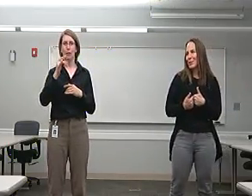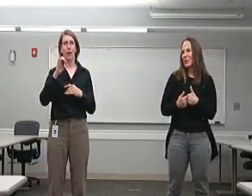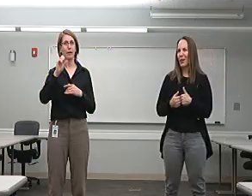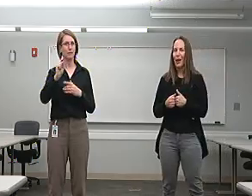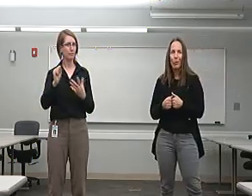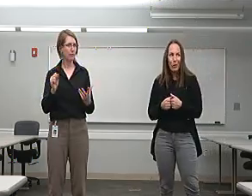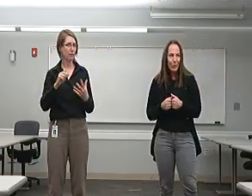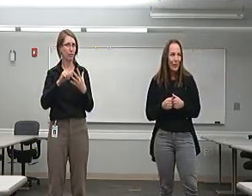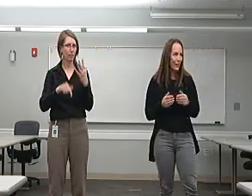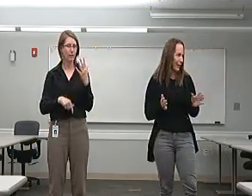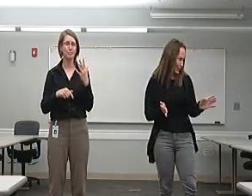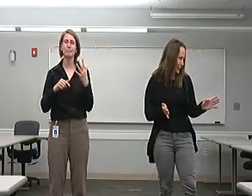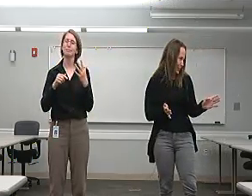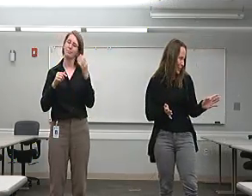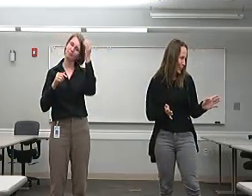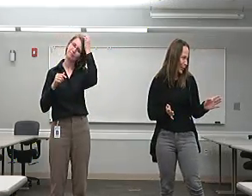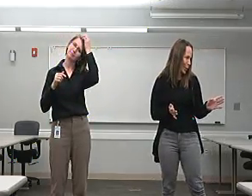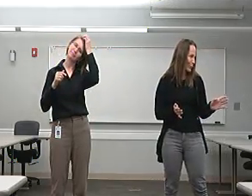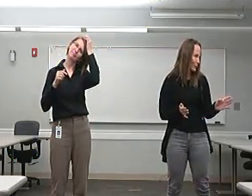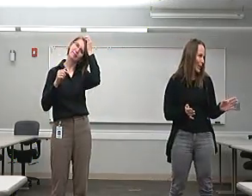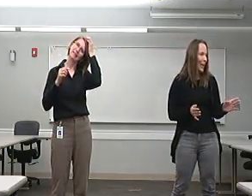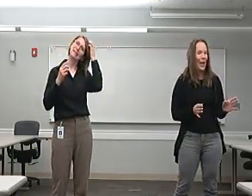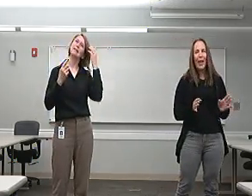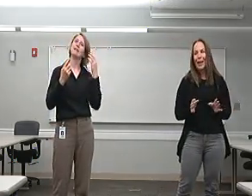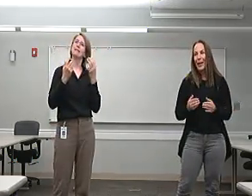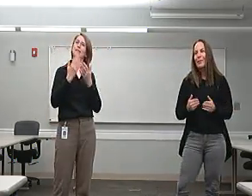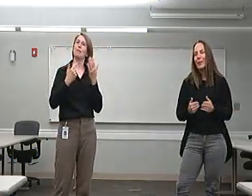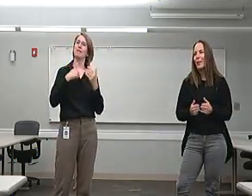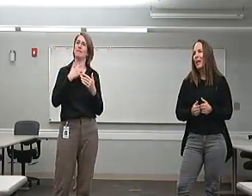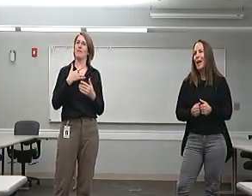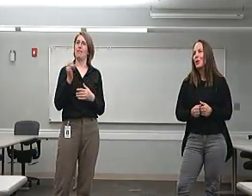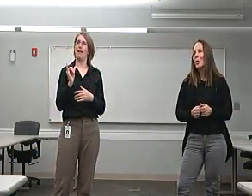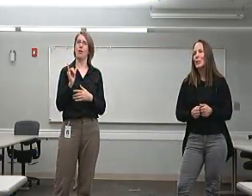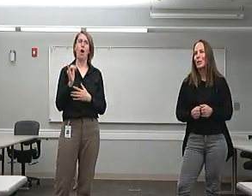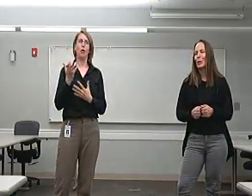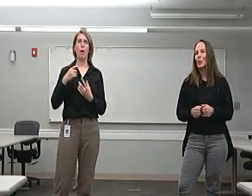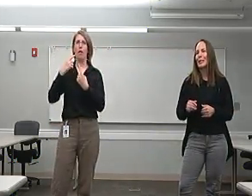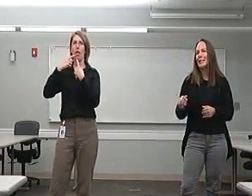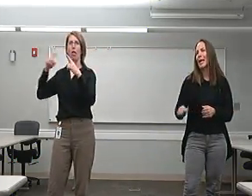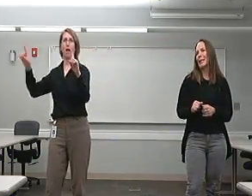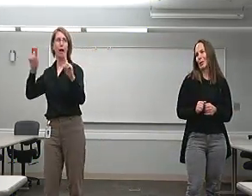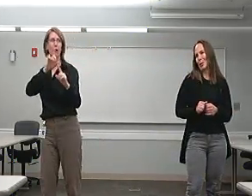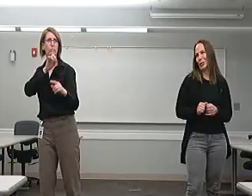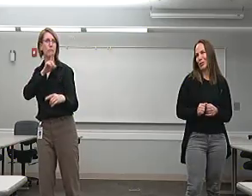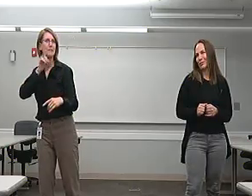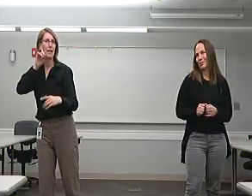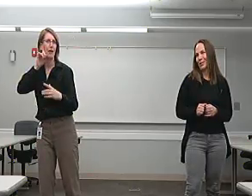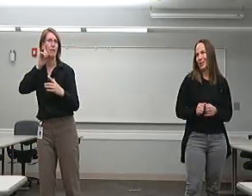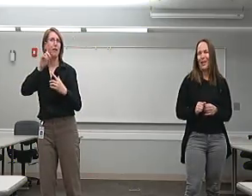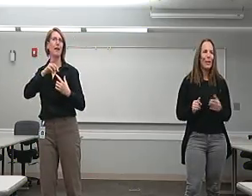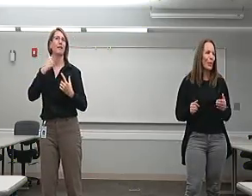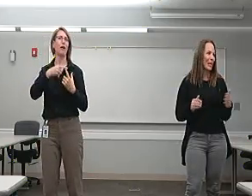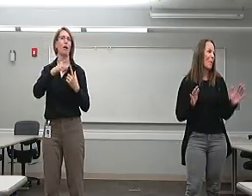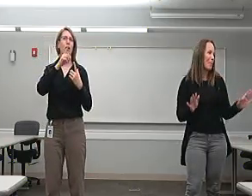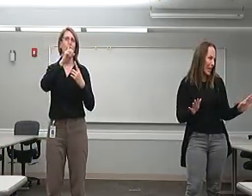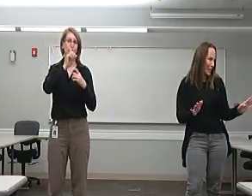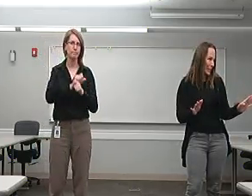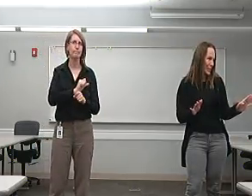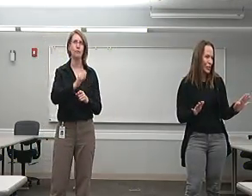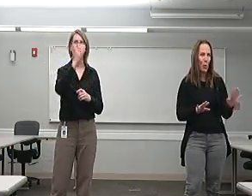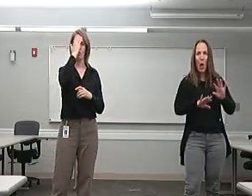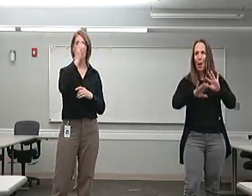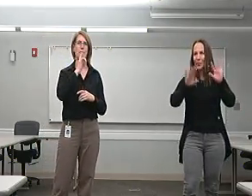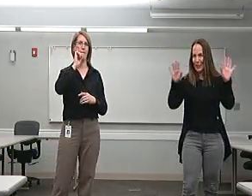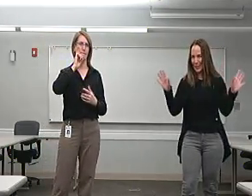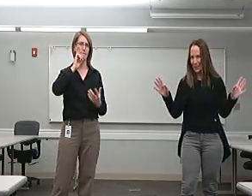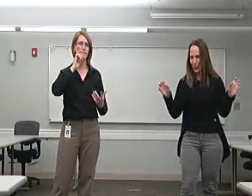make the announcement till we know. And I felt like I don't want to start learning sign language. I don't want to commit. It's so obvious if we